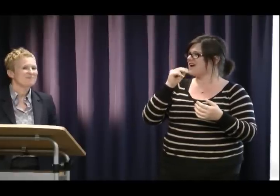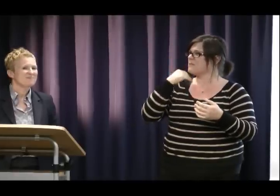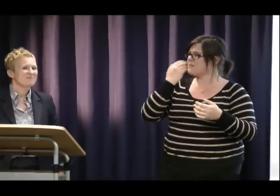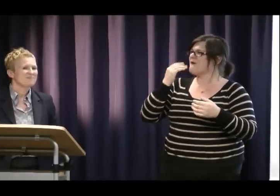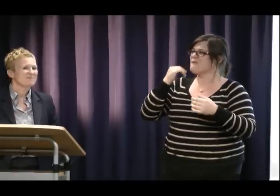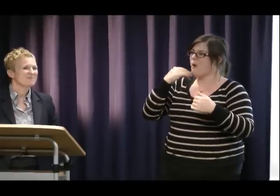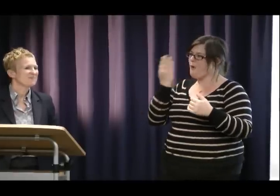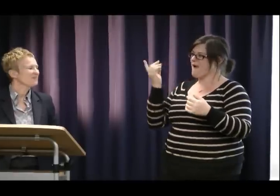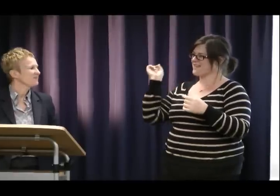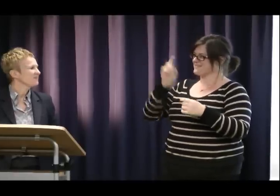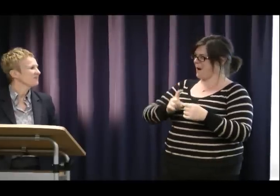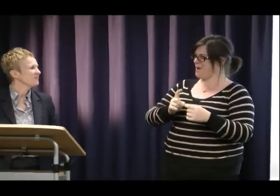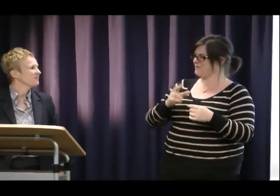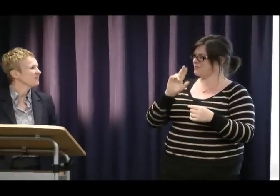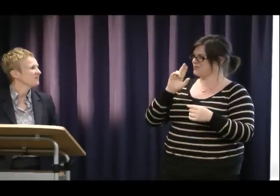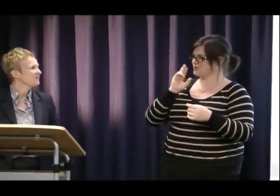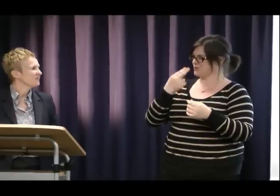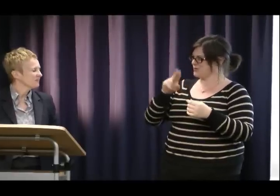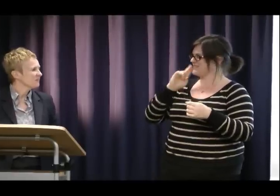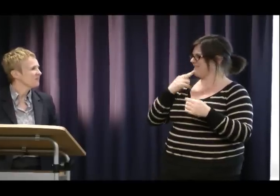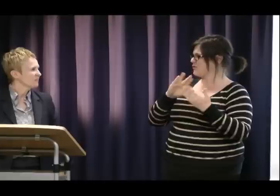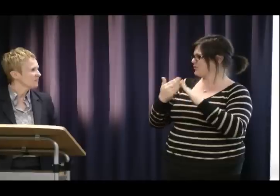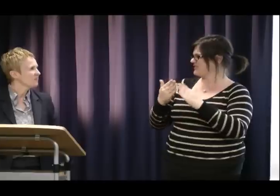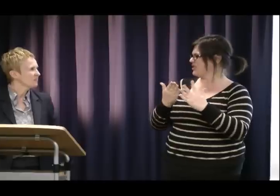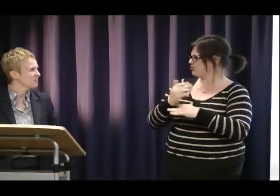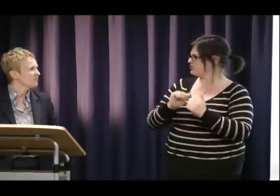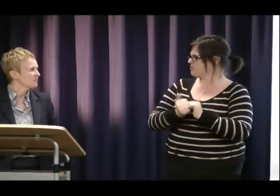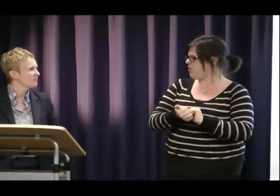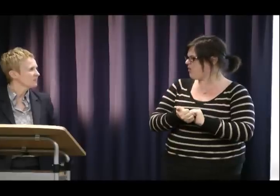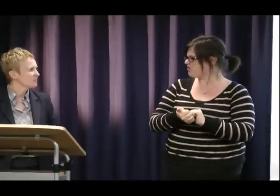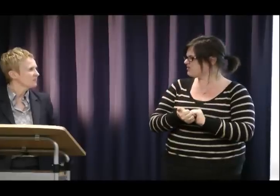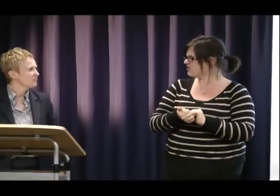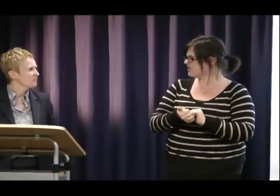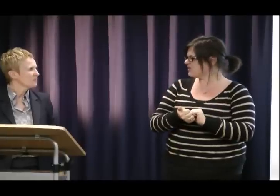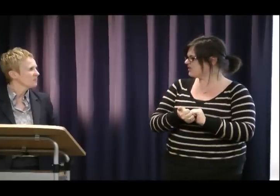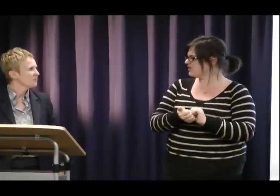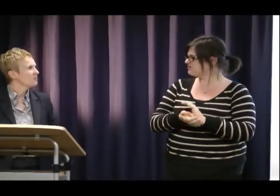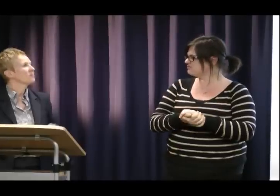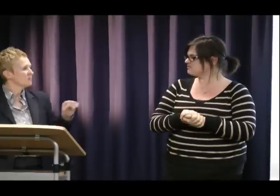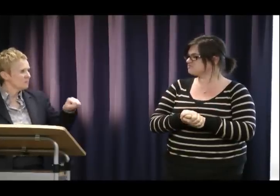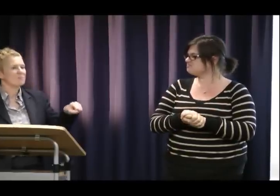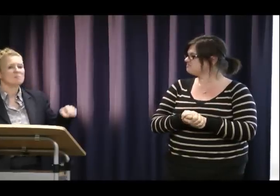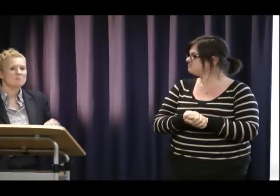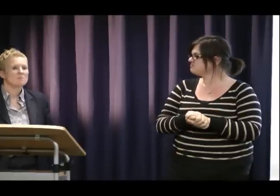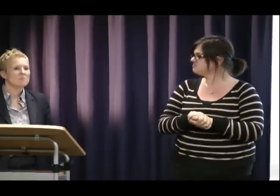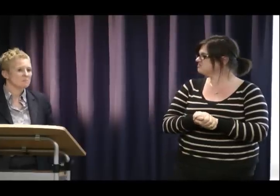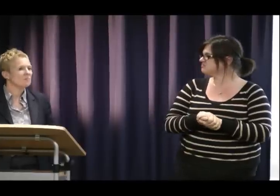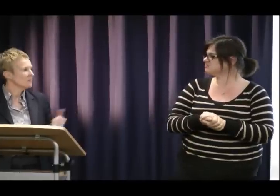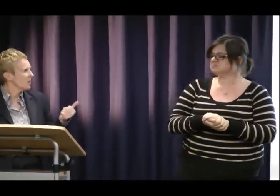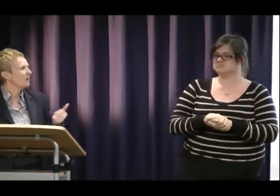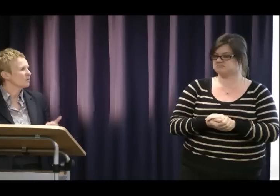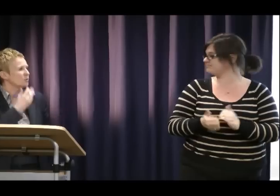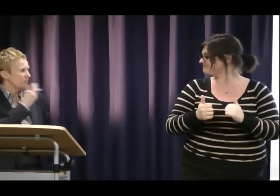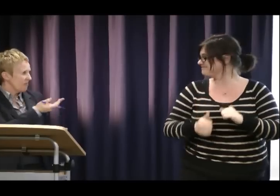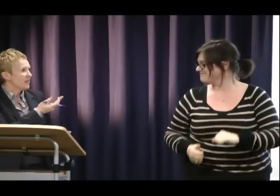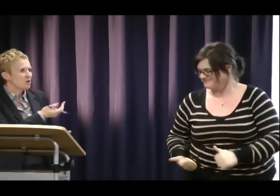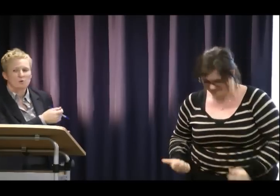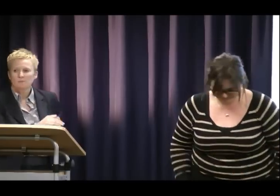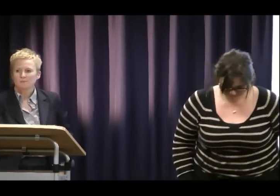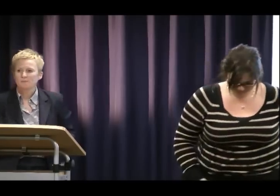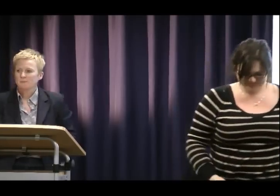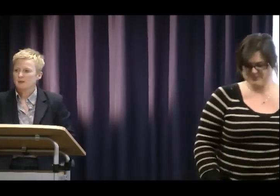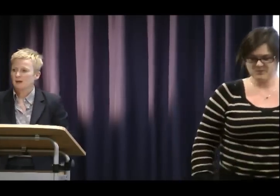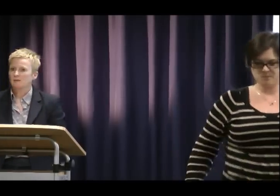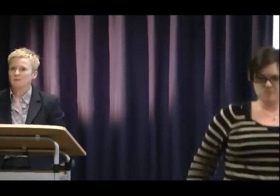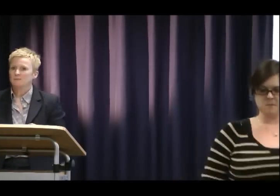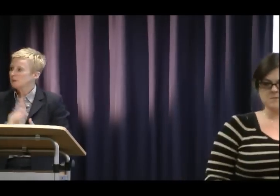will get some information from the future older deaf community, so from young people currently, particularly in sports